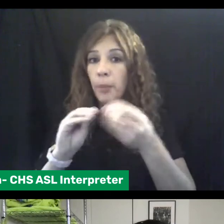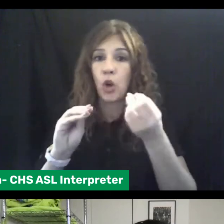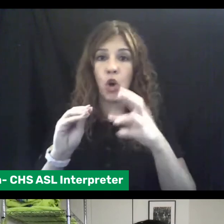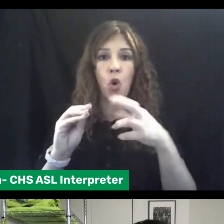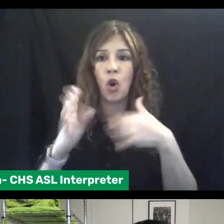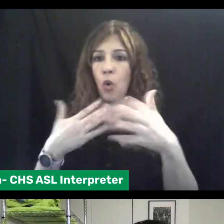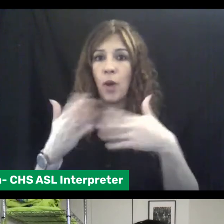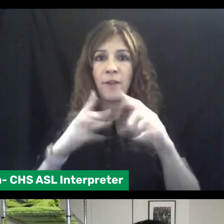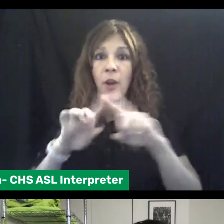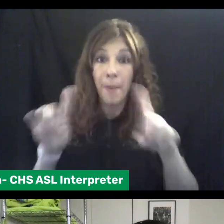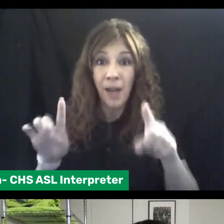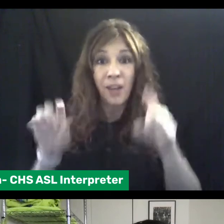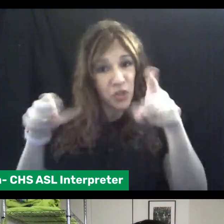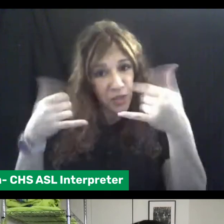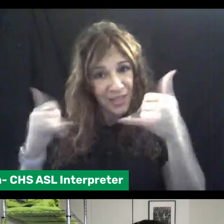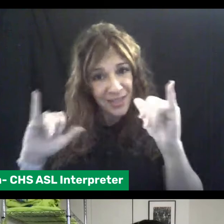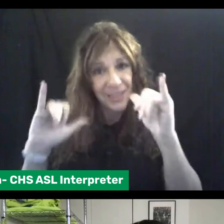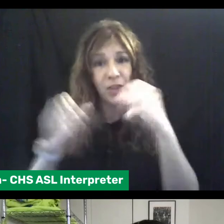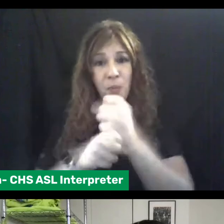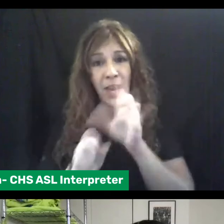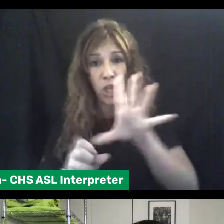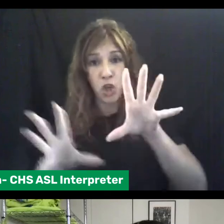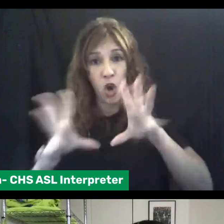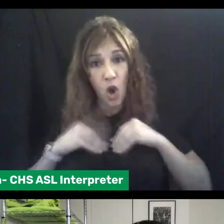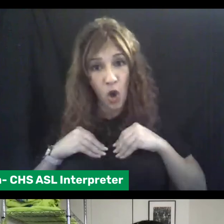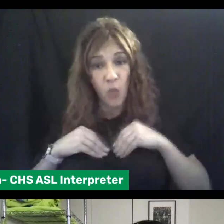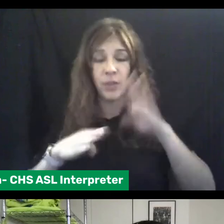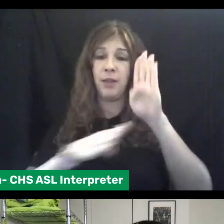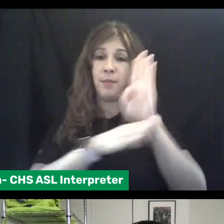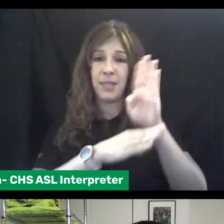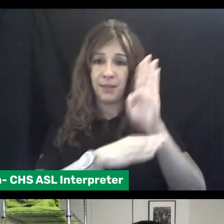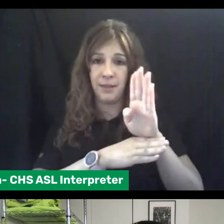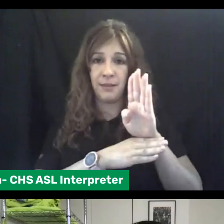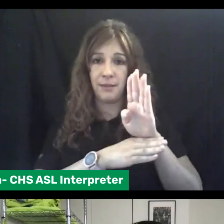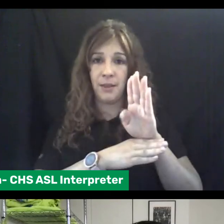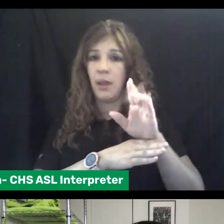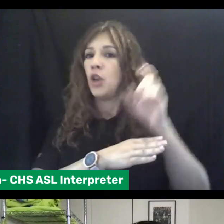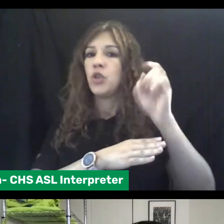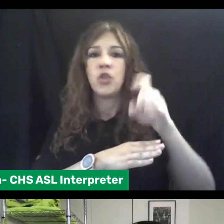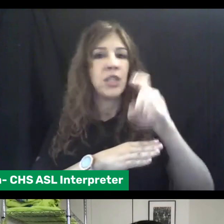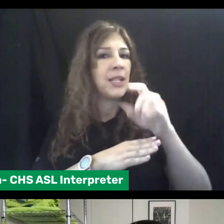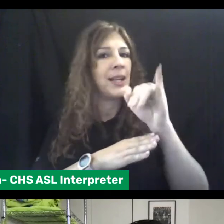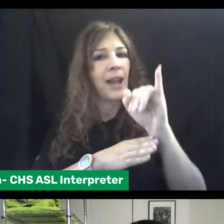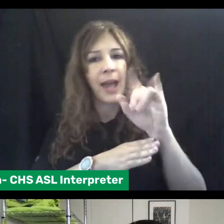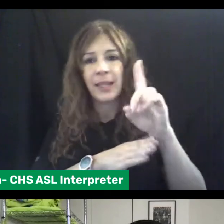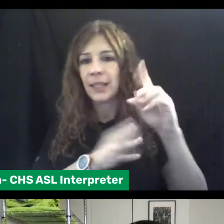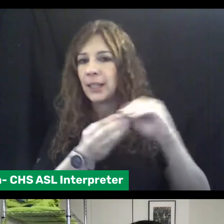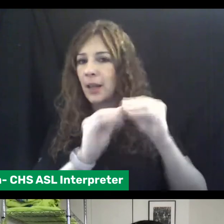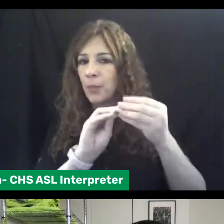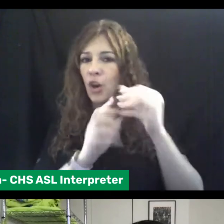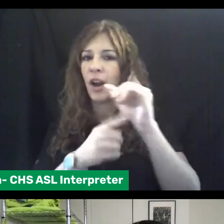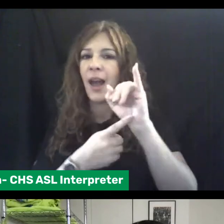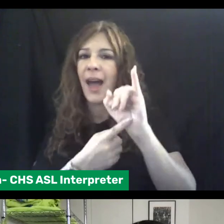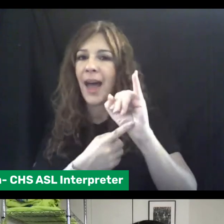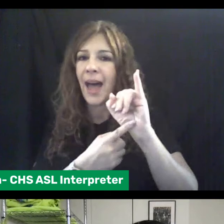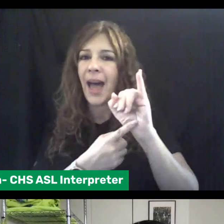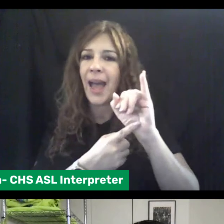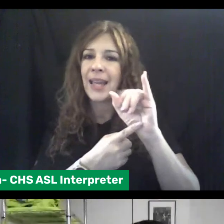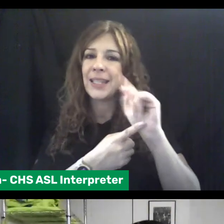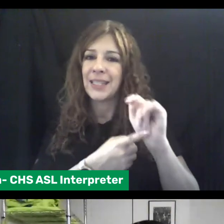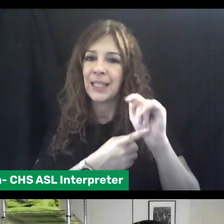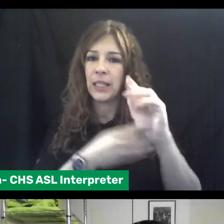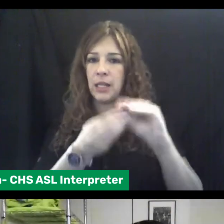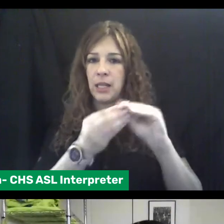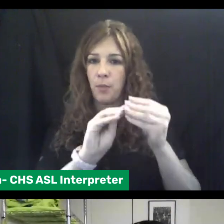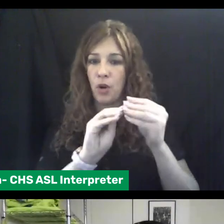podrían hacer un negocio, ¿verdad? Hacer un negocio, nada más necesitan un IT number, un IT number, y